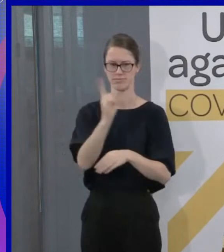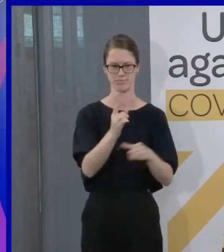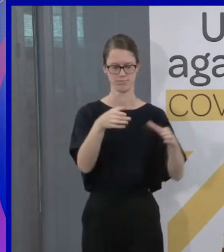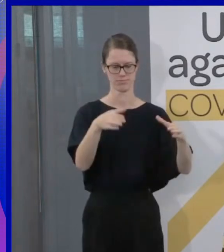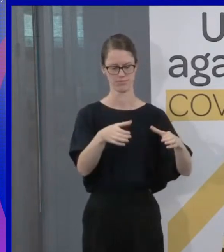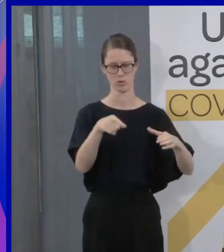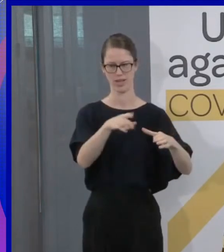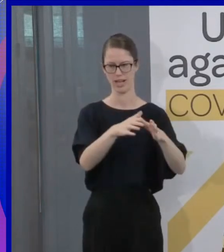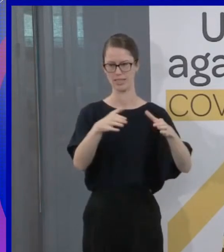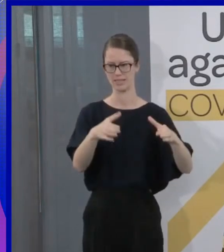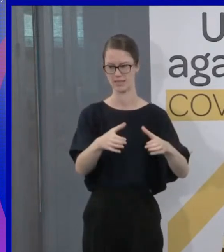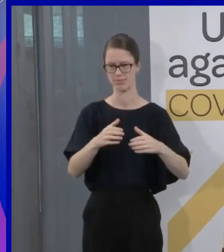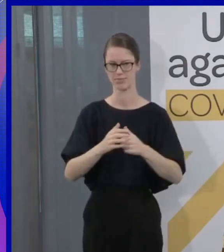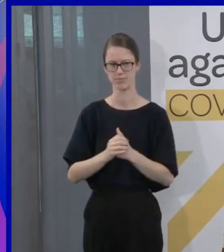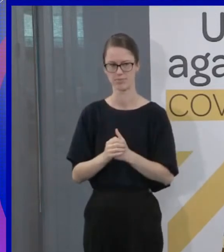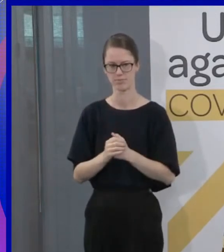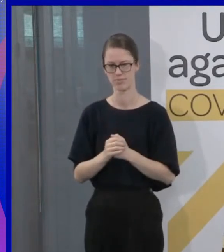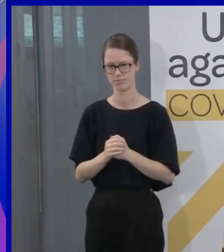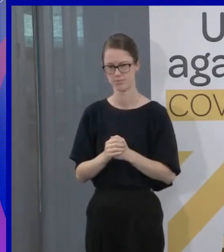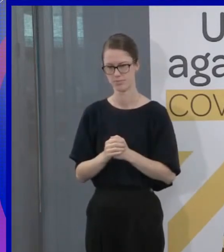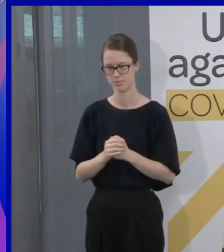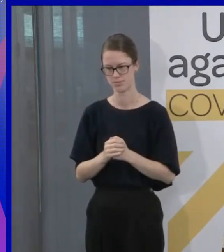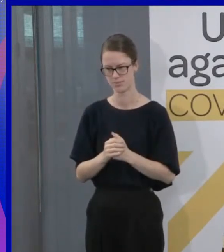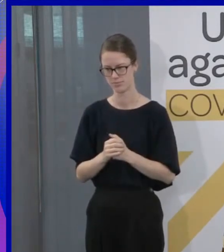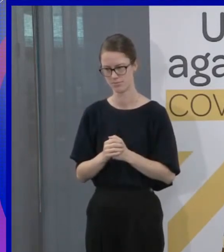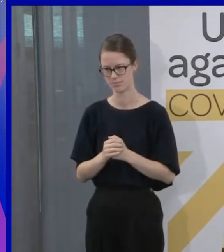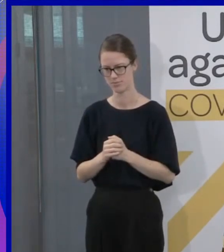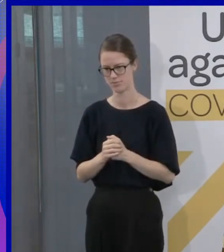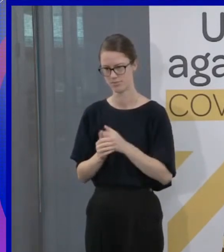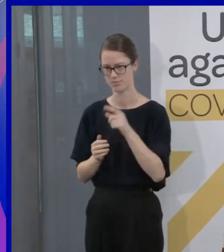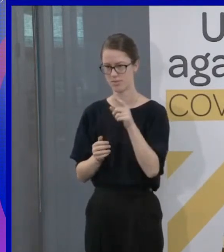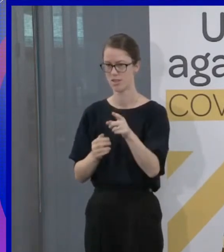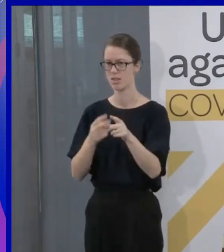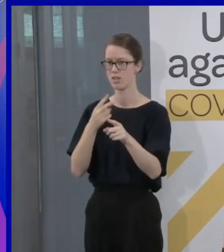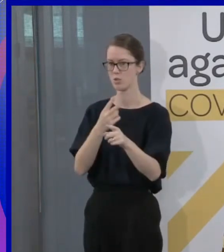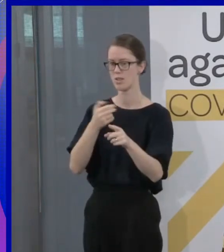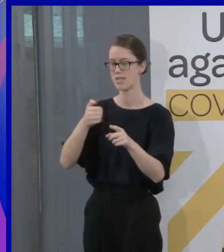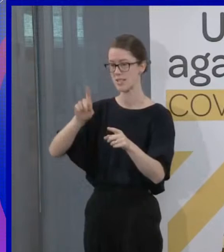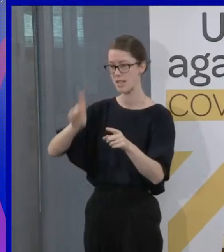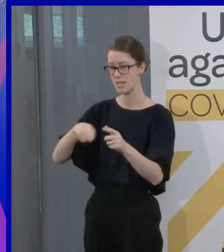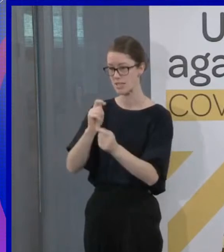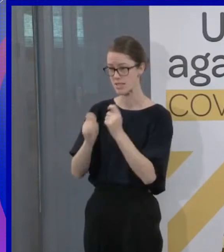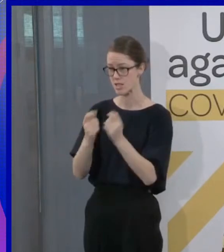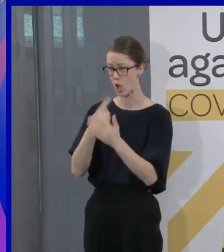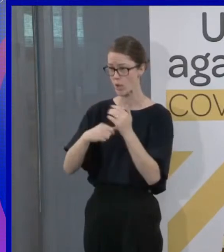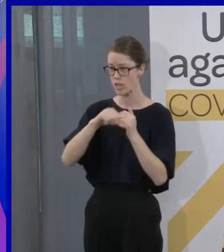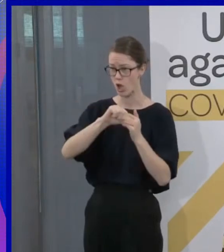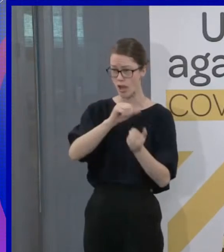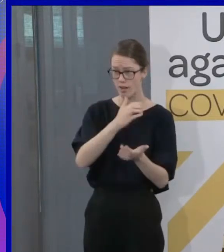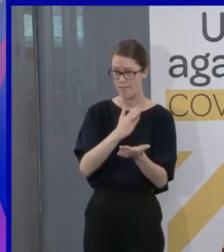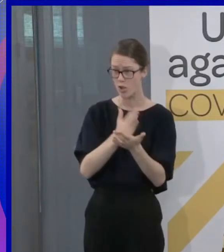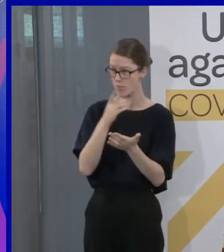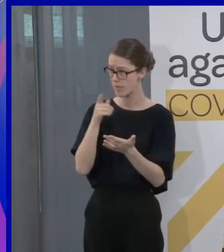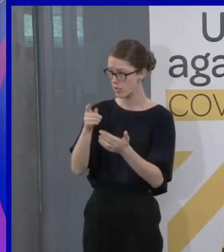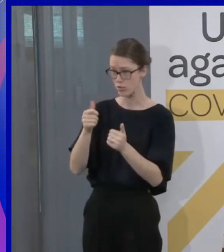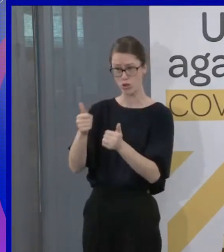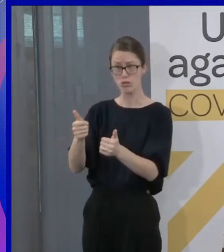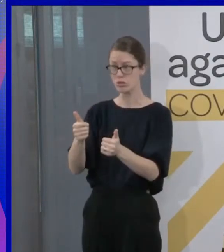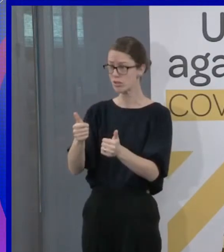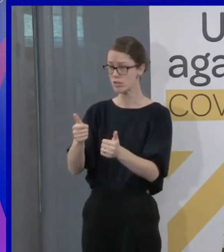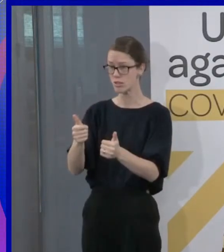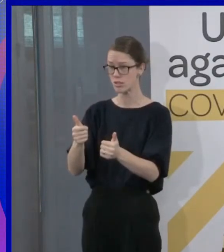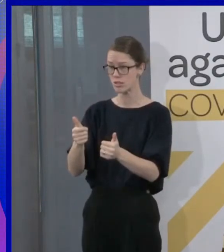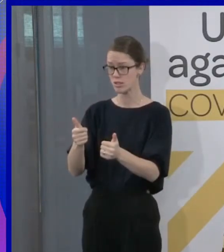you know how many? Yeah. In general, the 26,000 tests and only 9 confirmed today. That's surely positive signs that